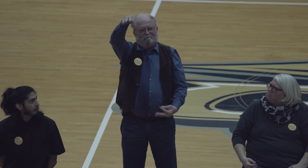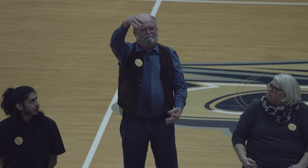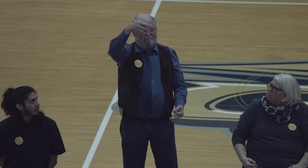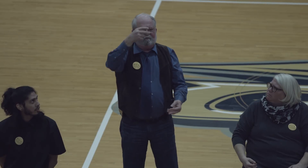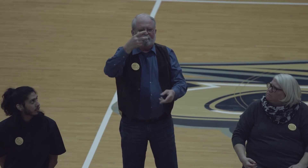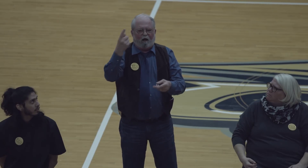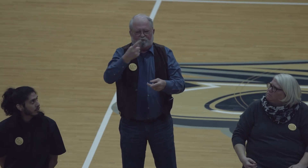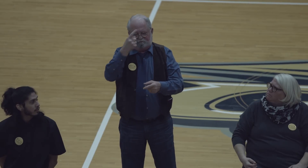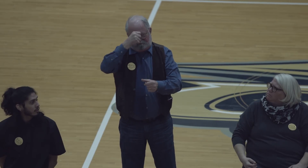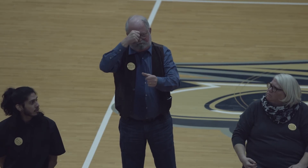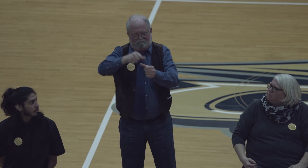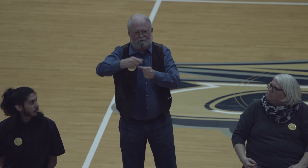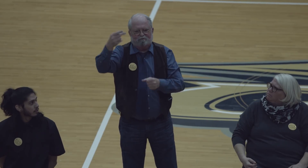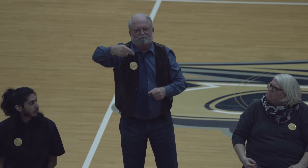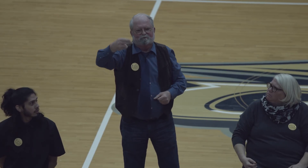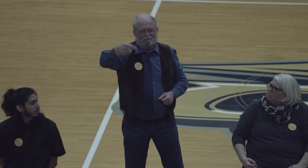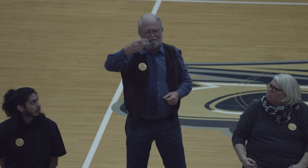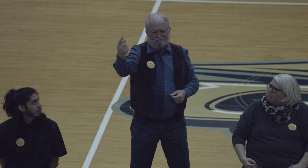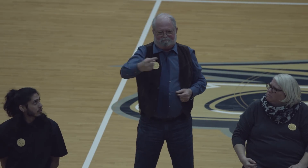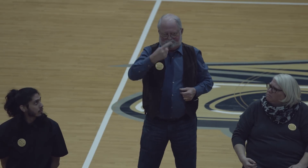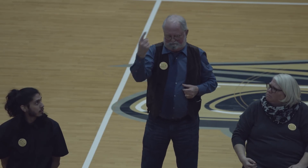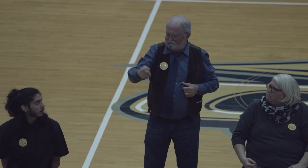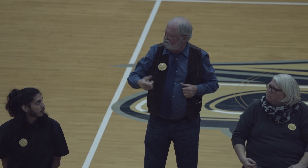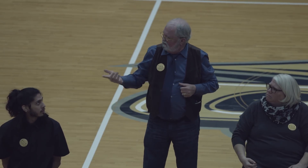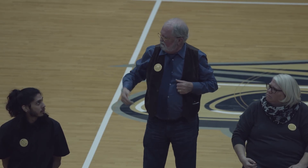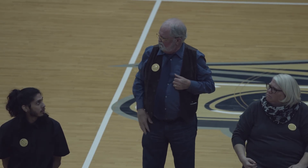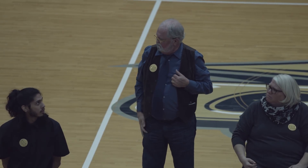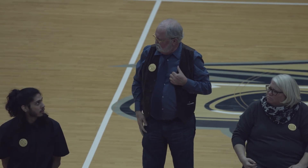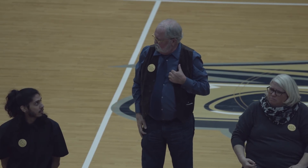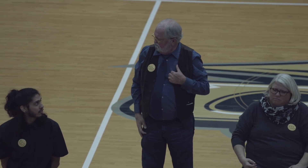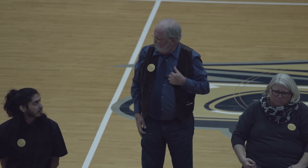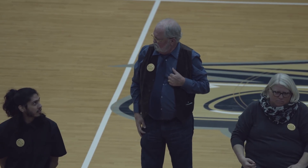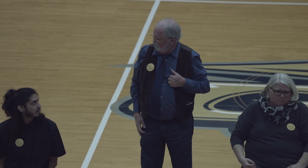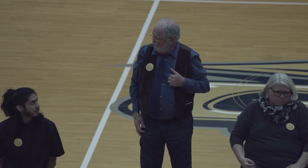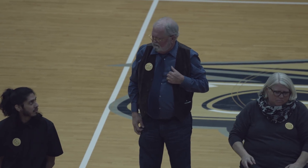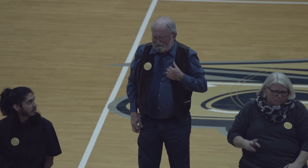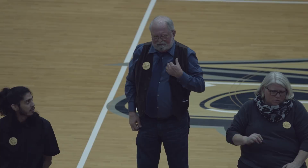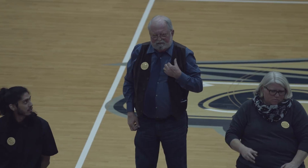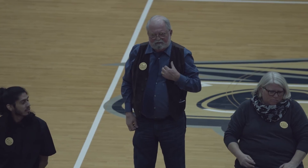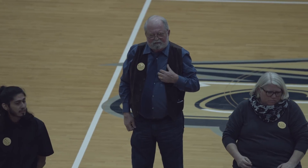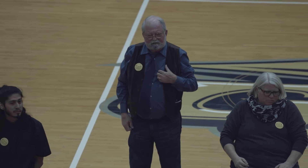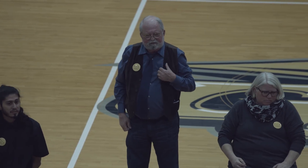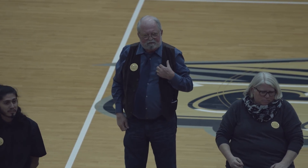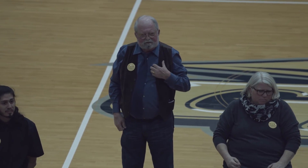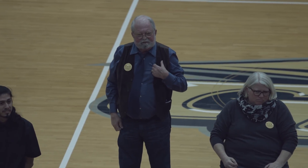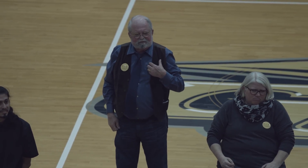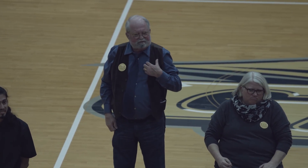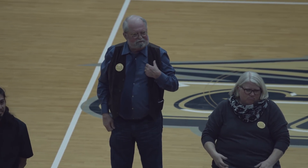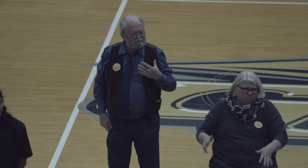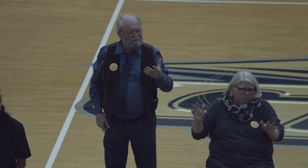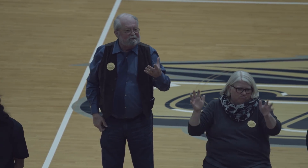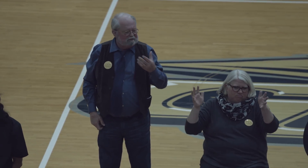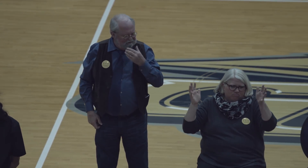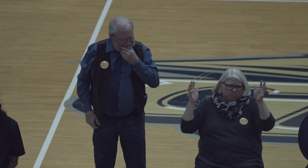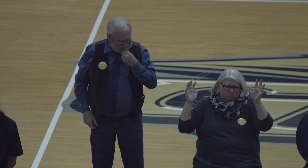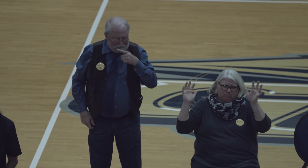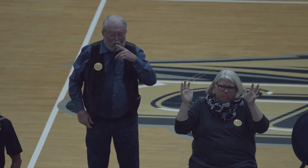Rather than save 7, 8 days worth of paper, you have one front page paper with the entire week's events.